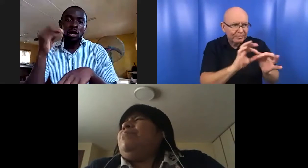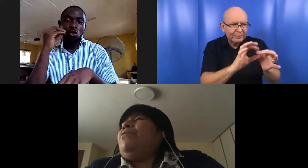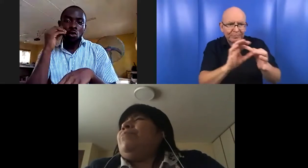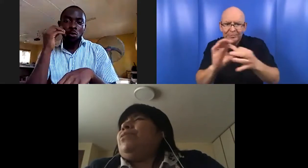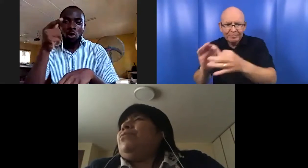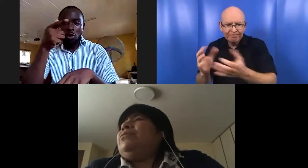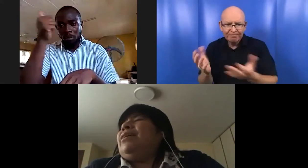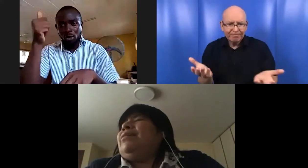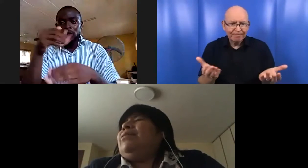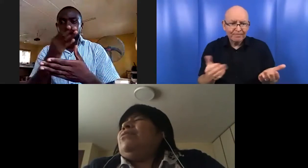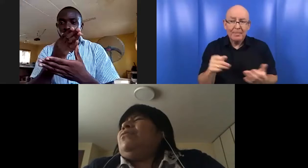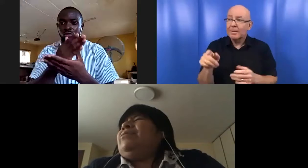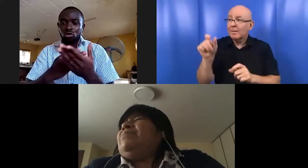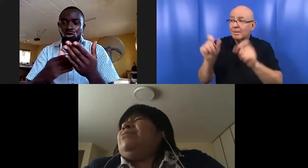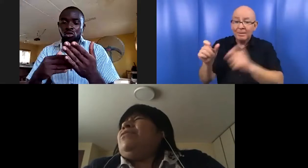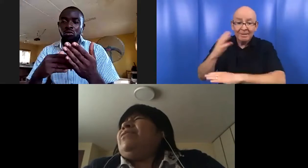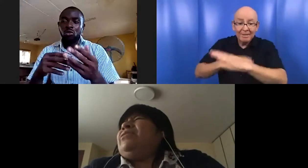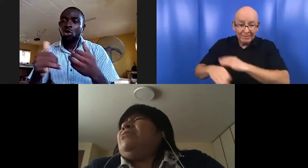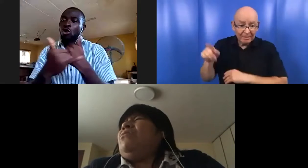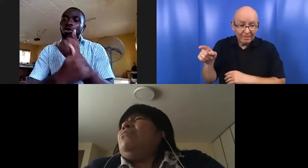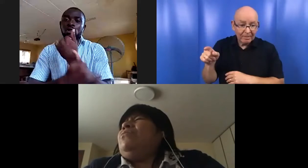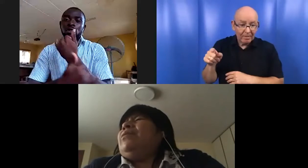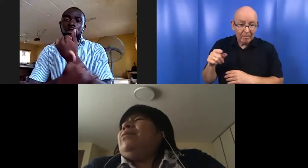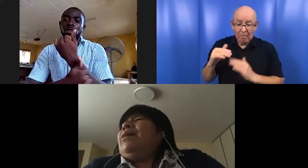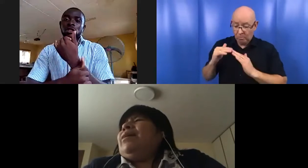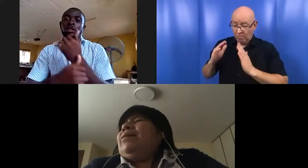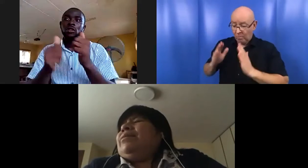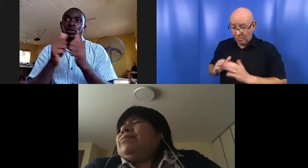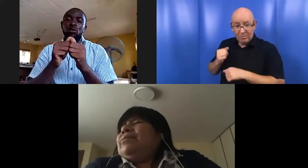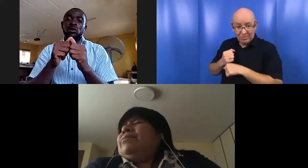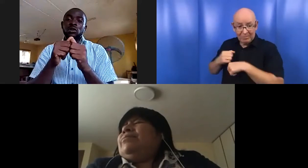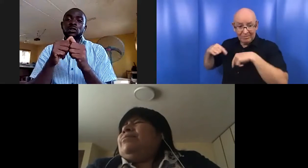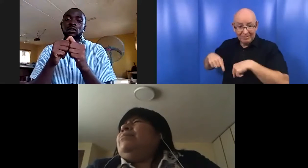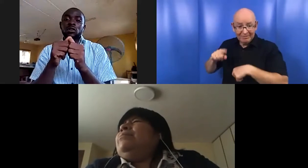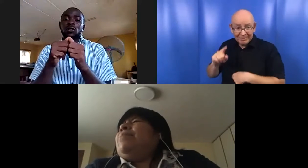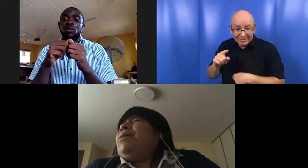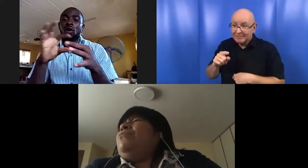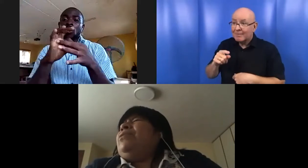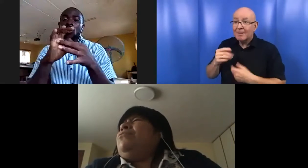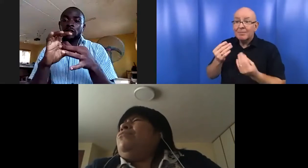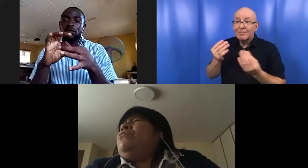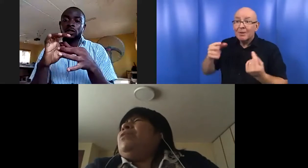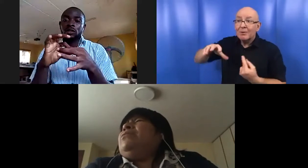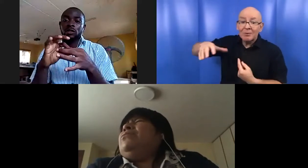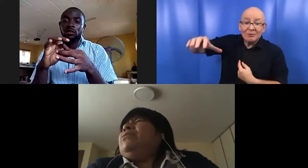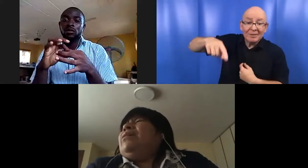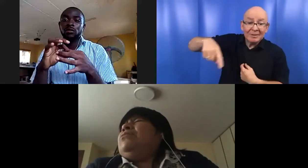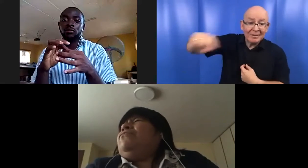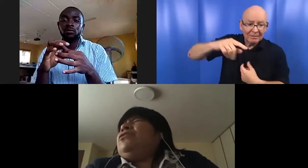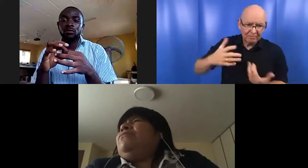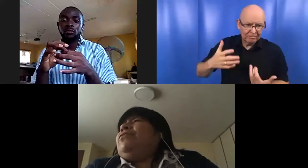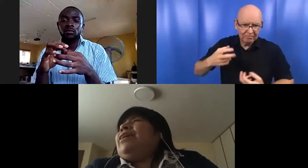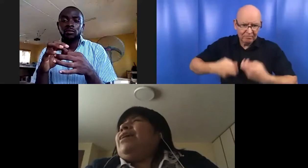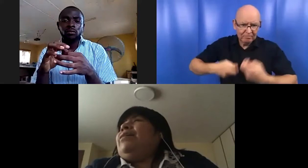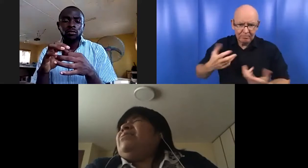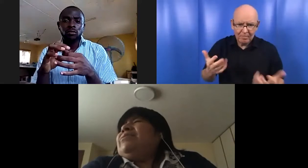really a problem, because the connectivity was really slow, the bandwidth was not